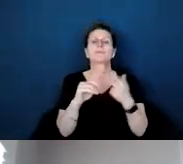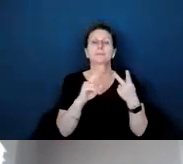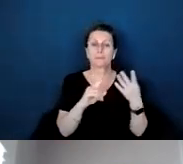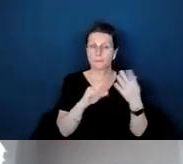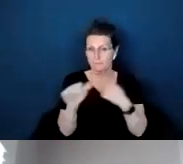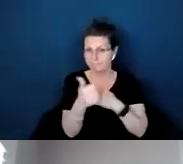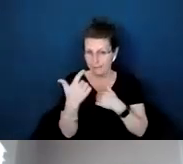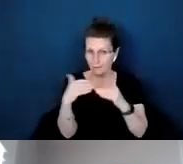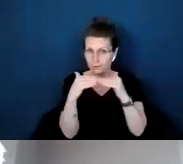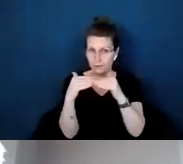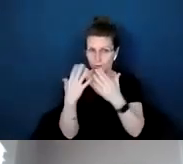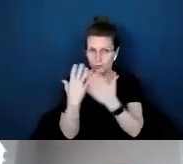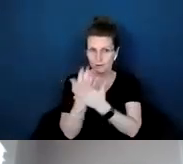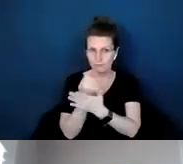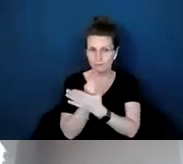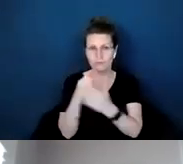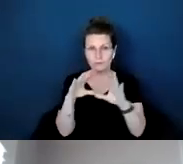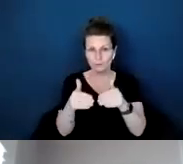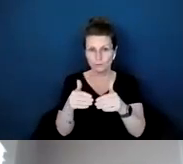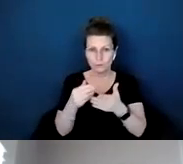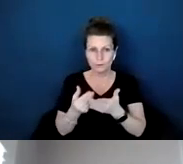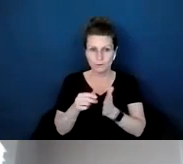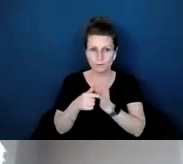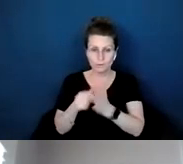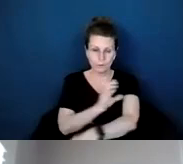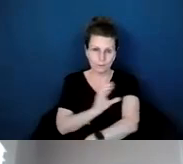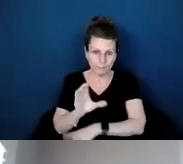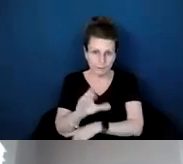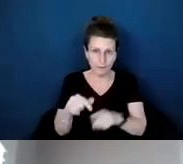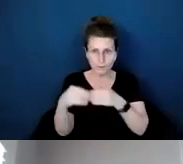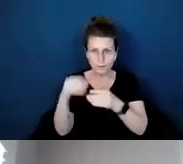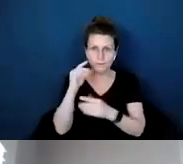other equity-deserving groups need to be empowered to lead for a better tomorrow.